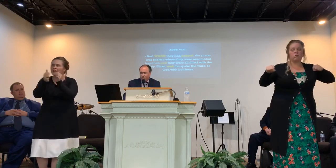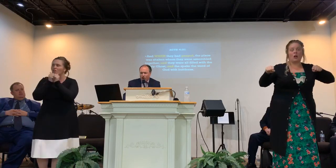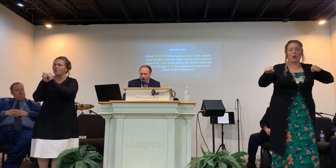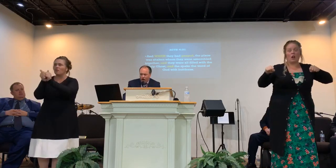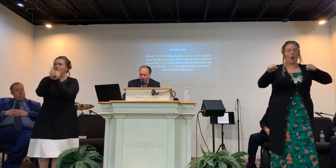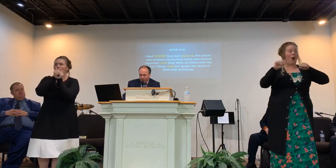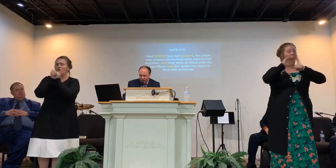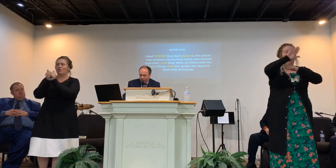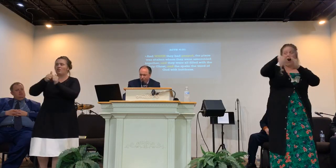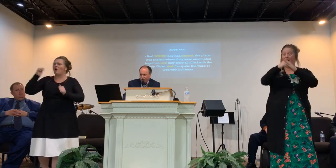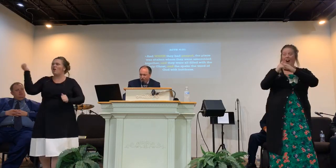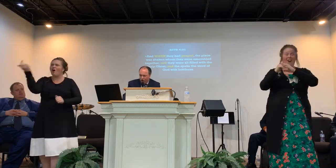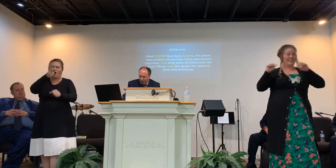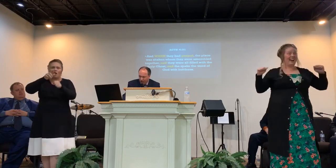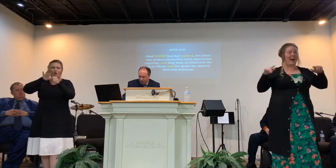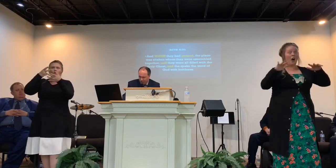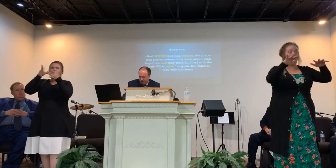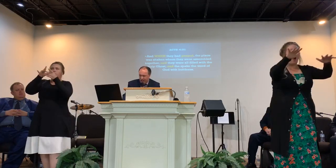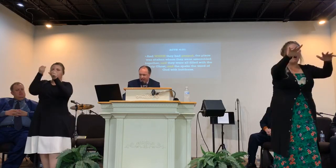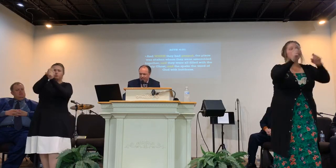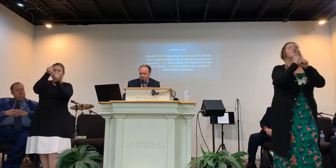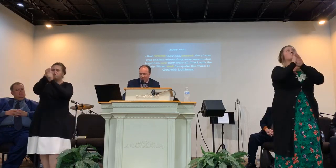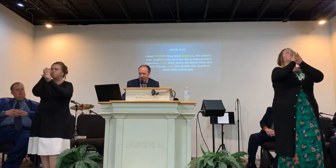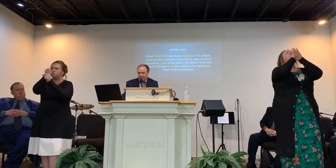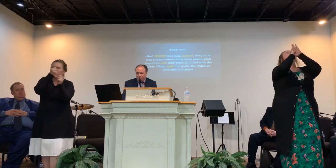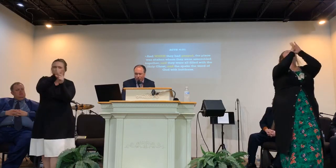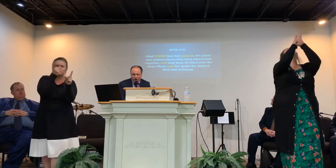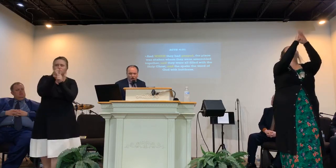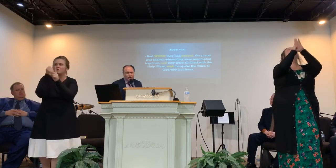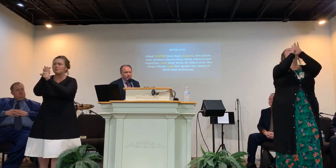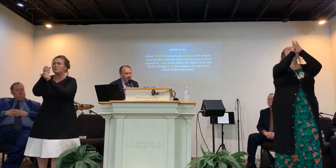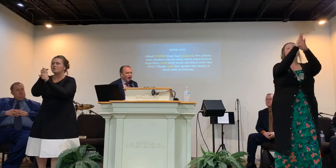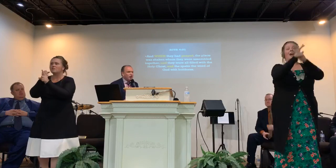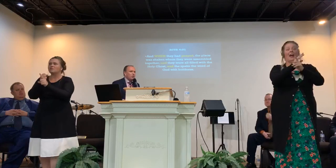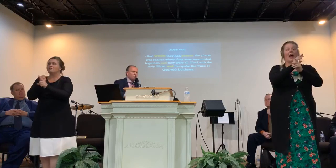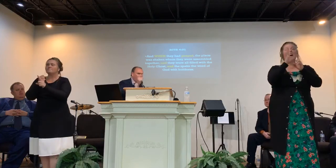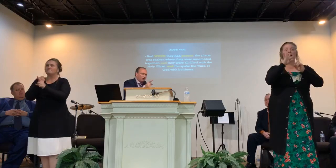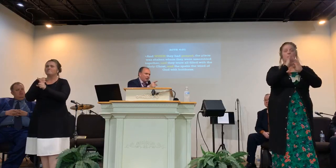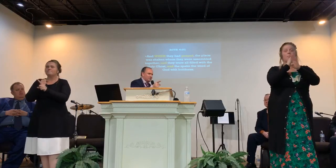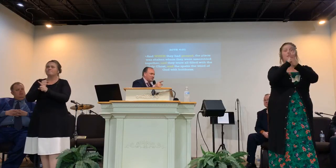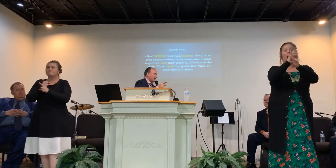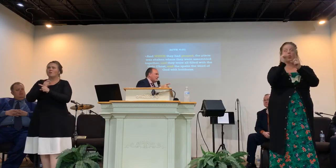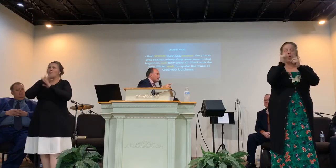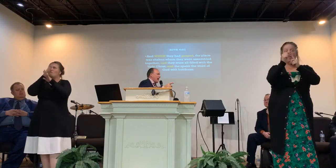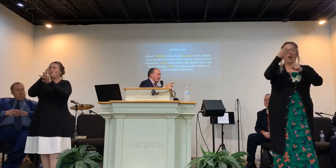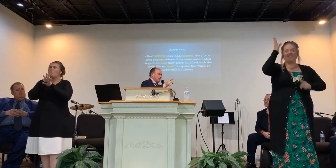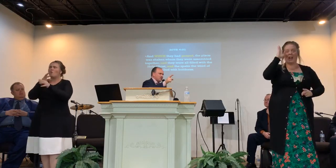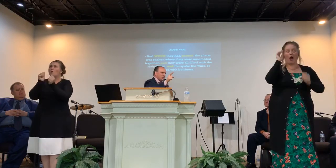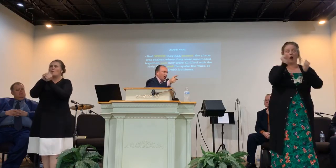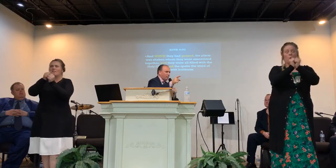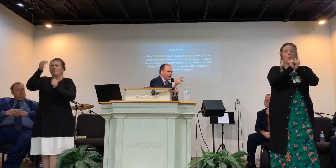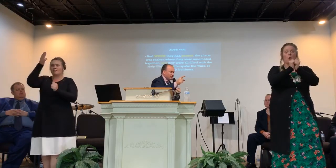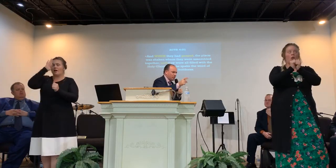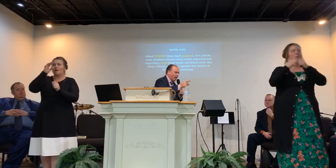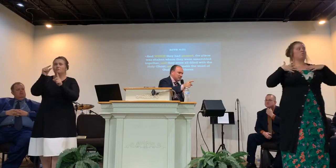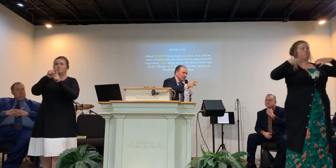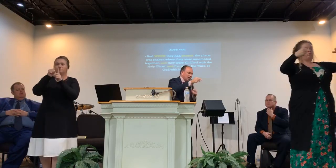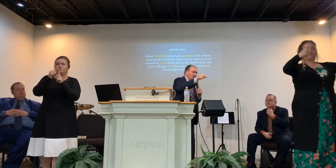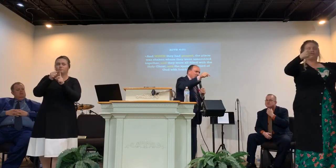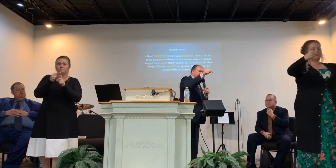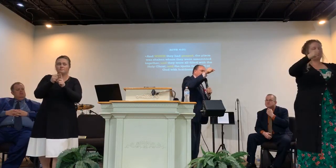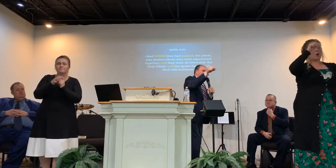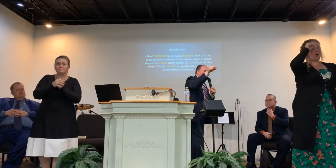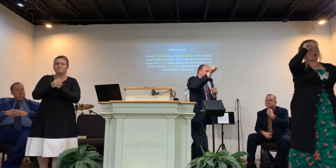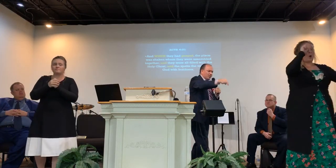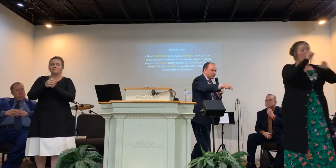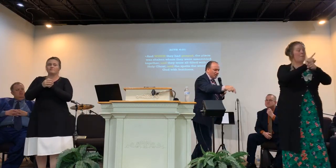And they were all filled with the Holy Ghost and spake the word of God with boldness. I just saw Brother Swanson